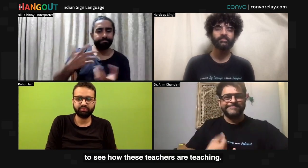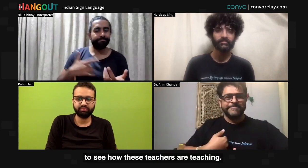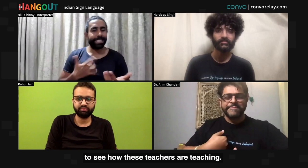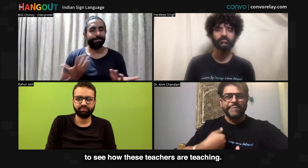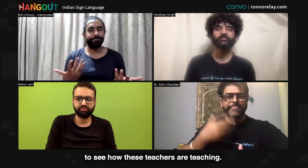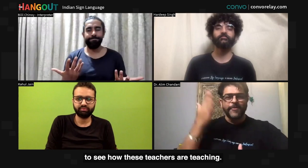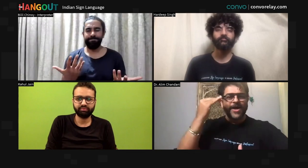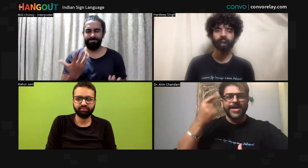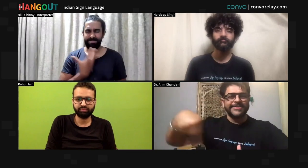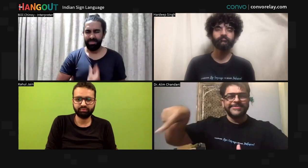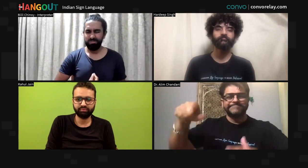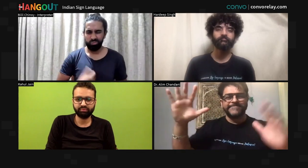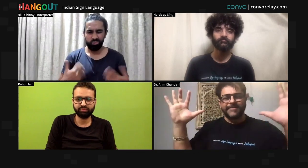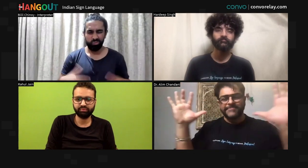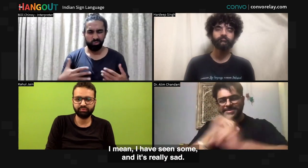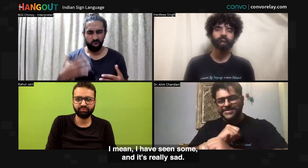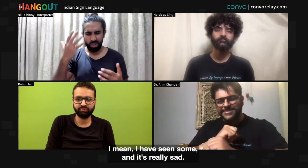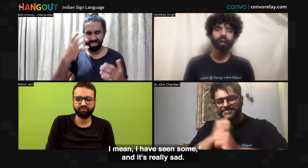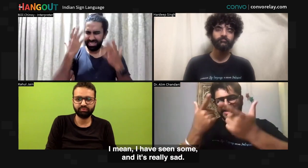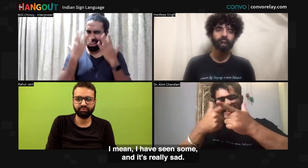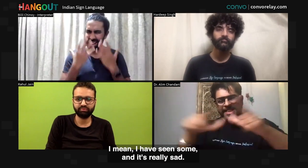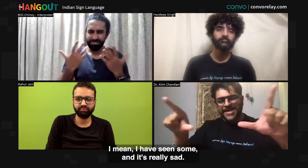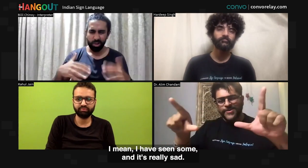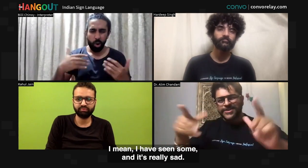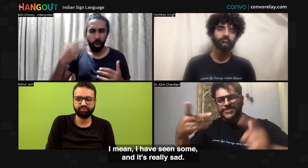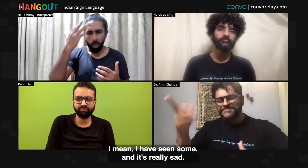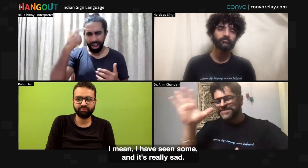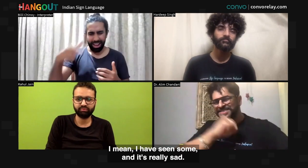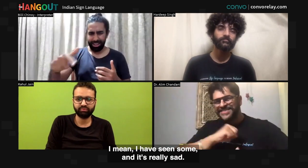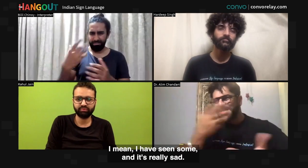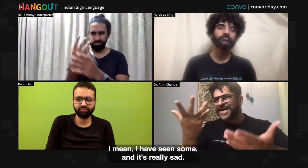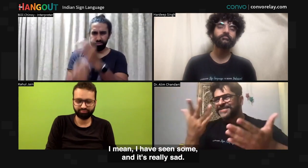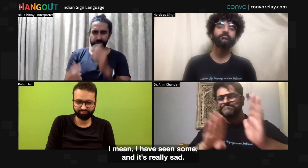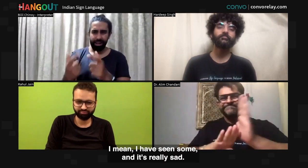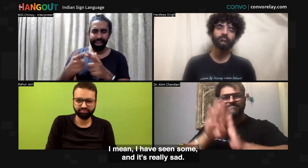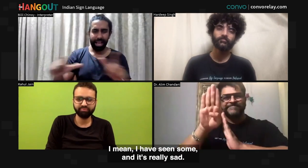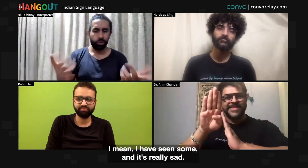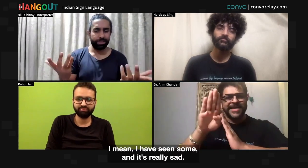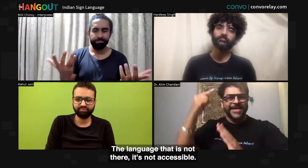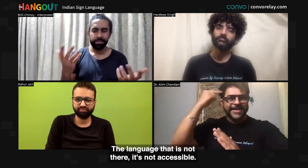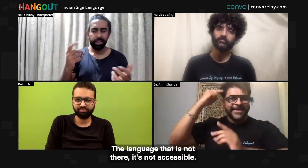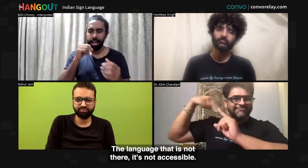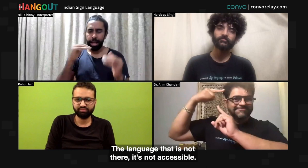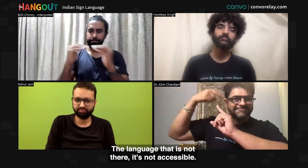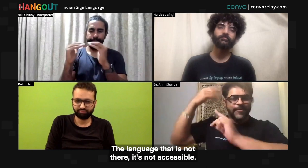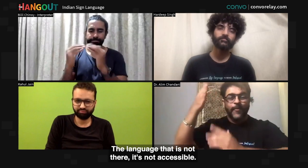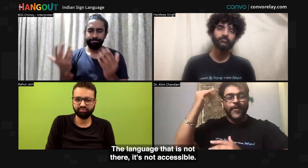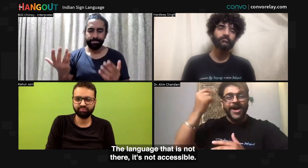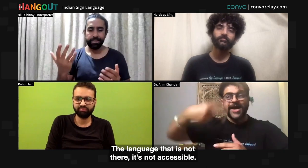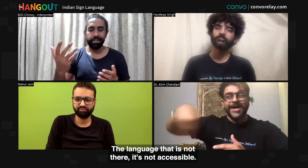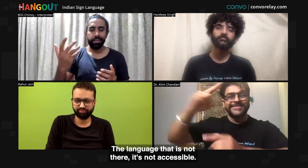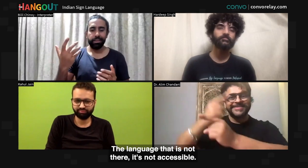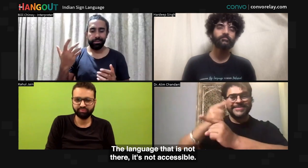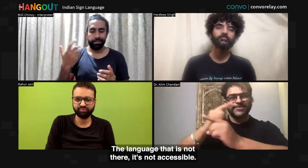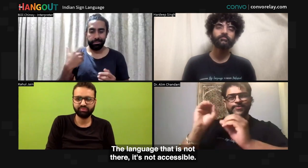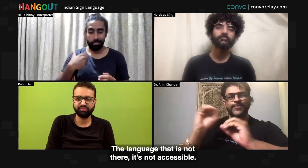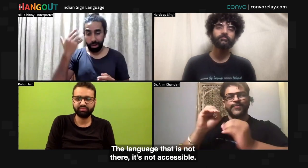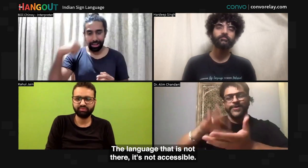teaching. Um, I mean, I have seen some, and it's, it's really sad, uh, the language that is not there. It's not